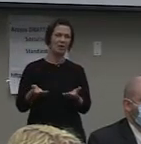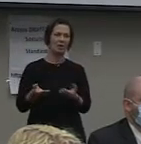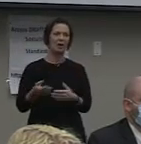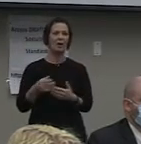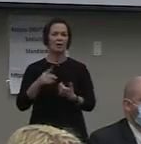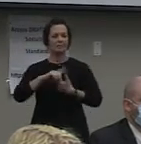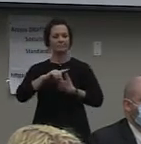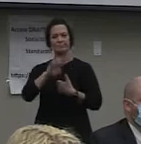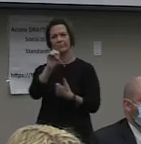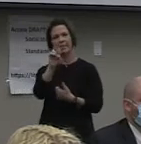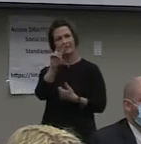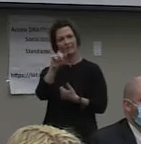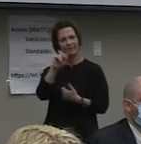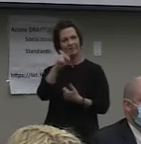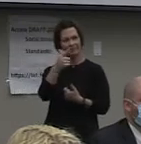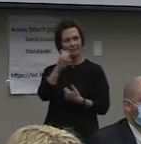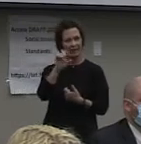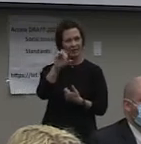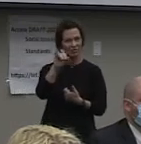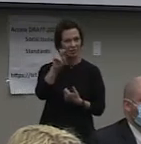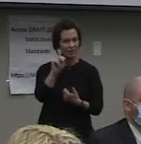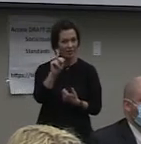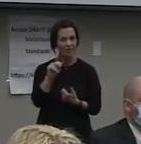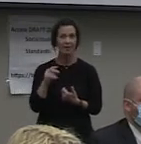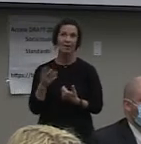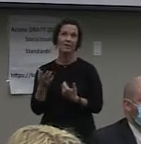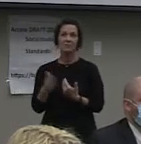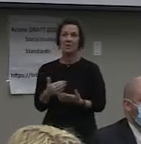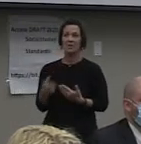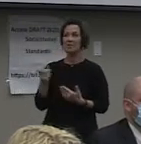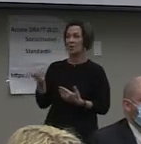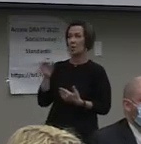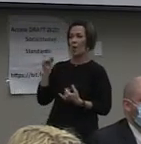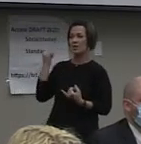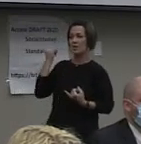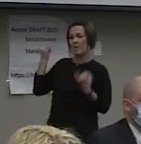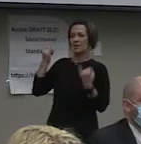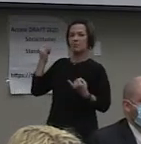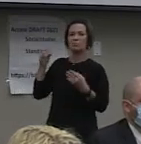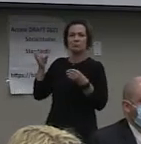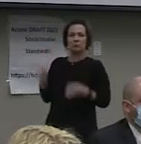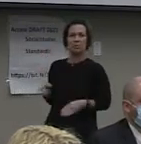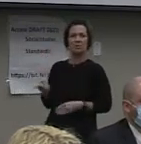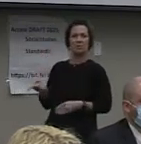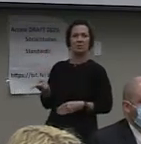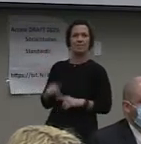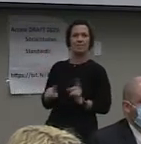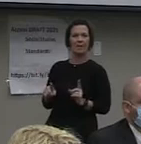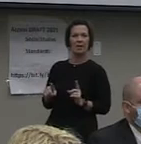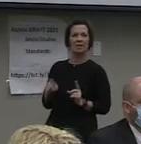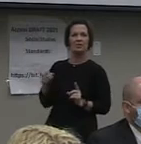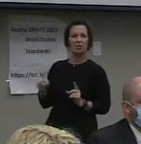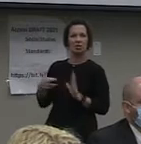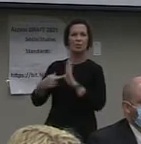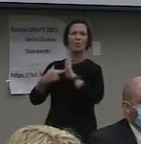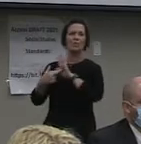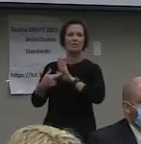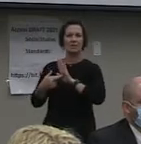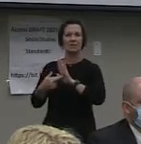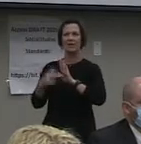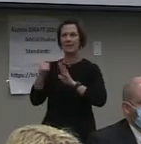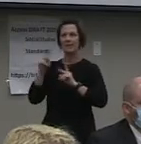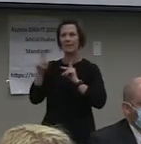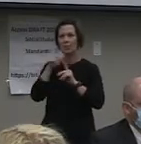Evangeline. Even though she was an imaginary person, she represented the people coming here in the